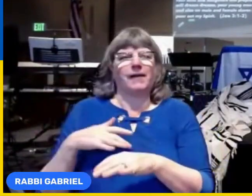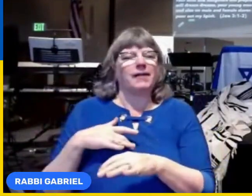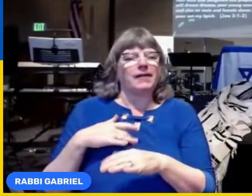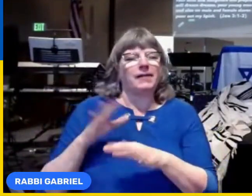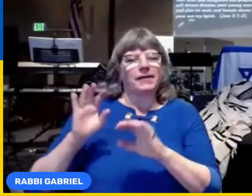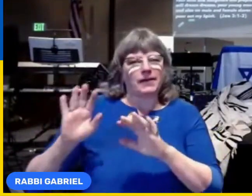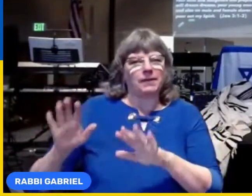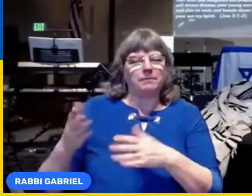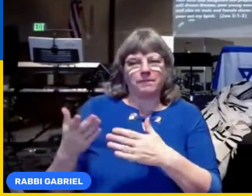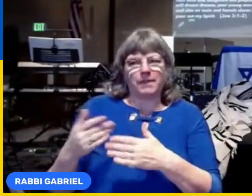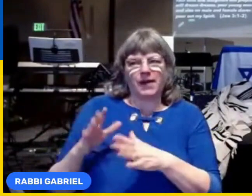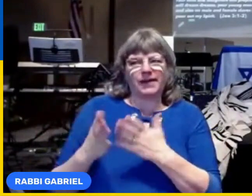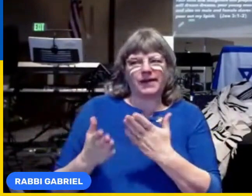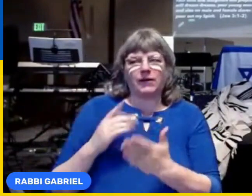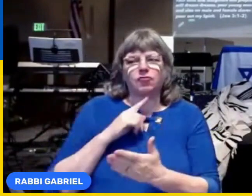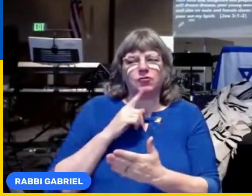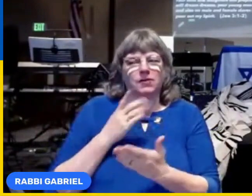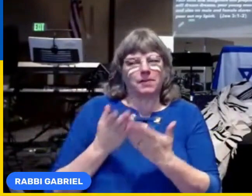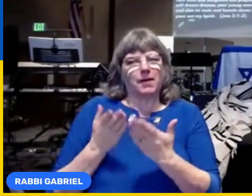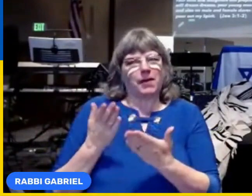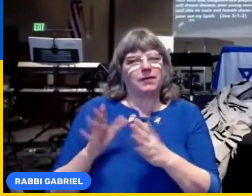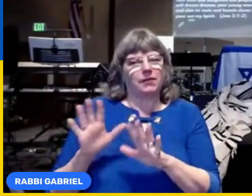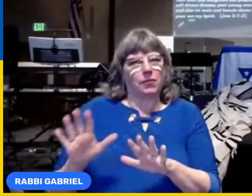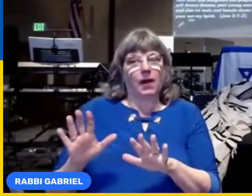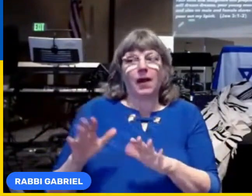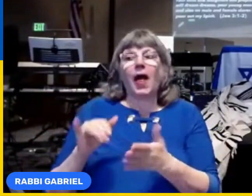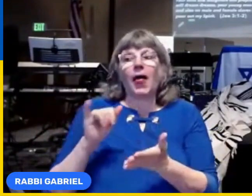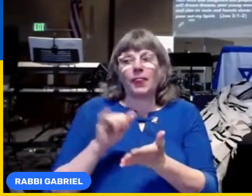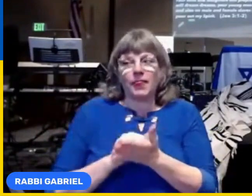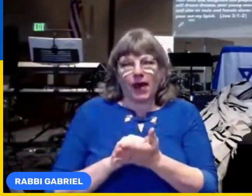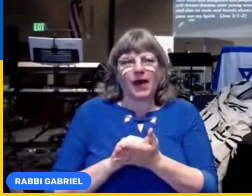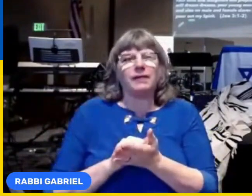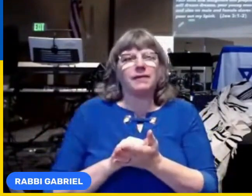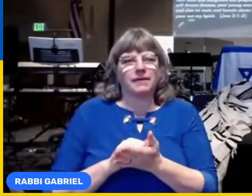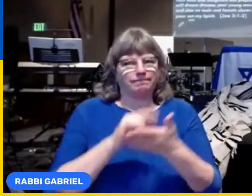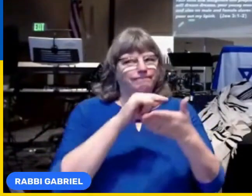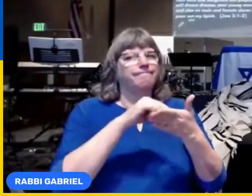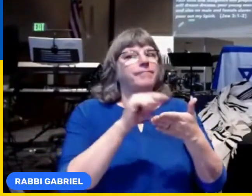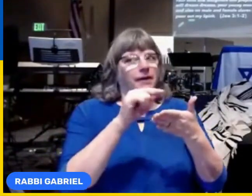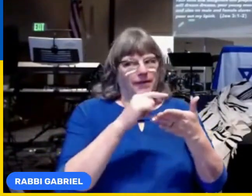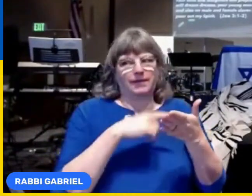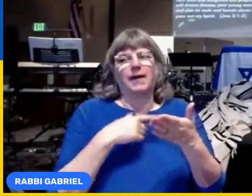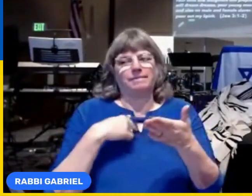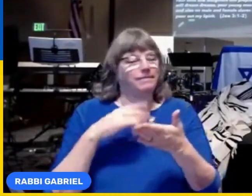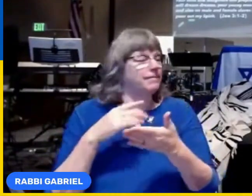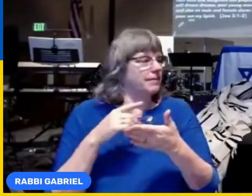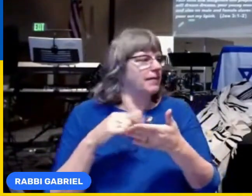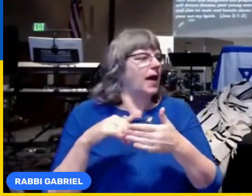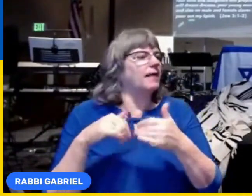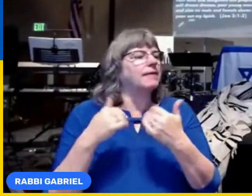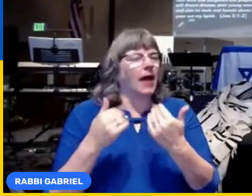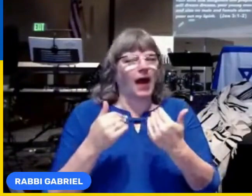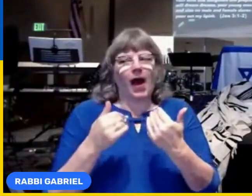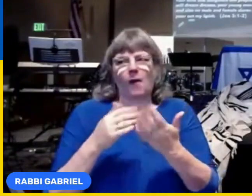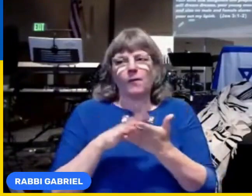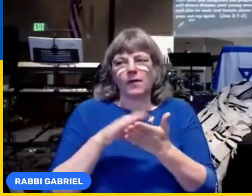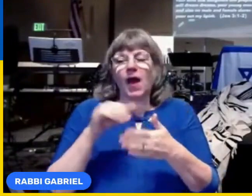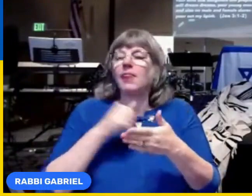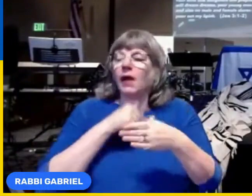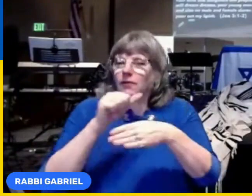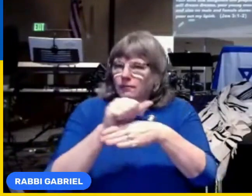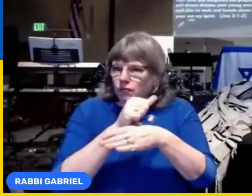leave it rest, maybe I'm not sure. That, check. You know, that's really the